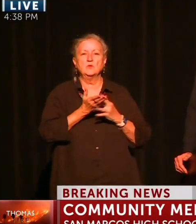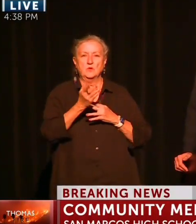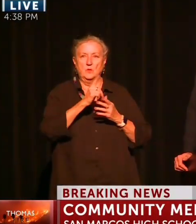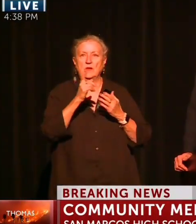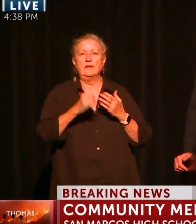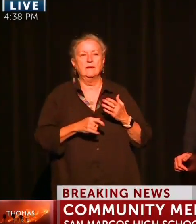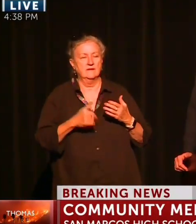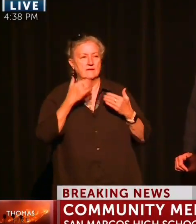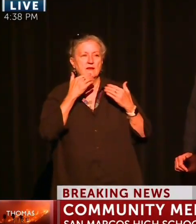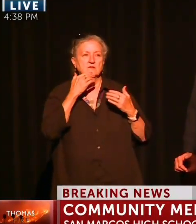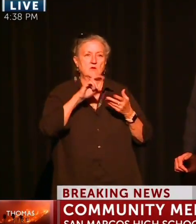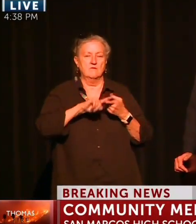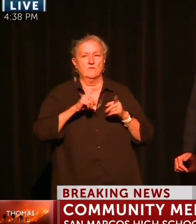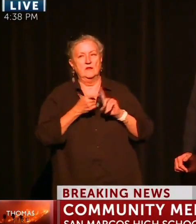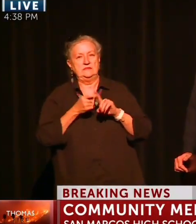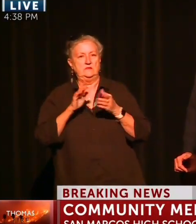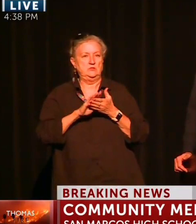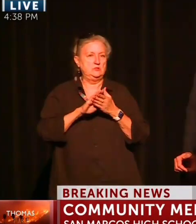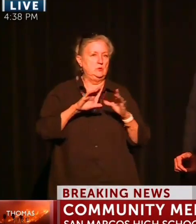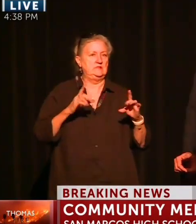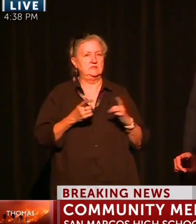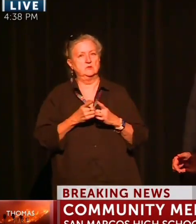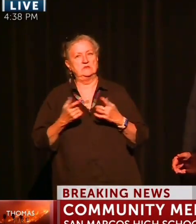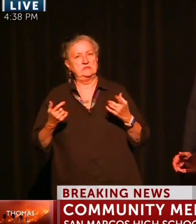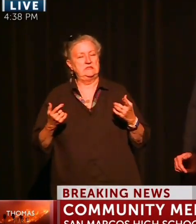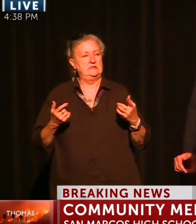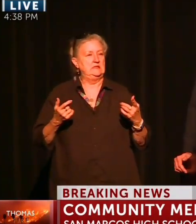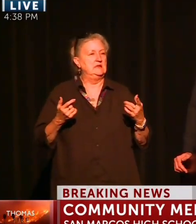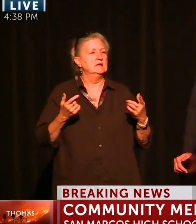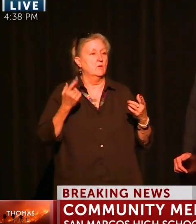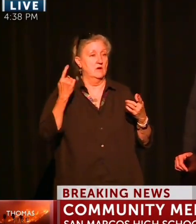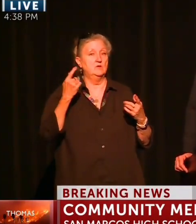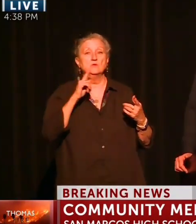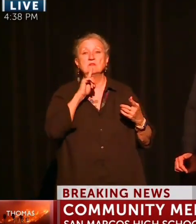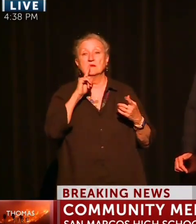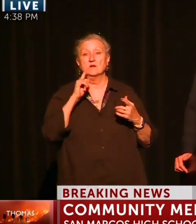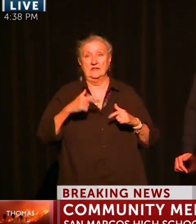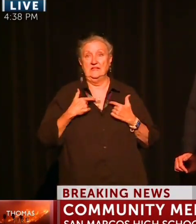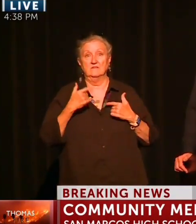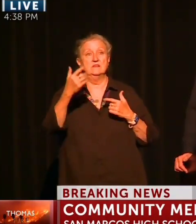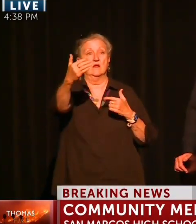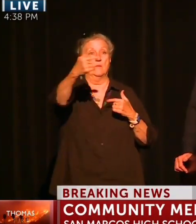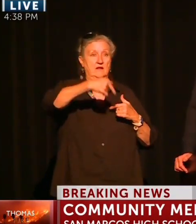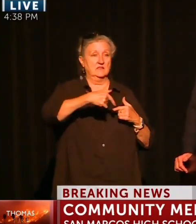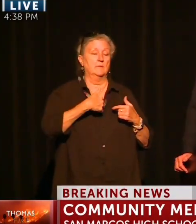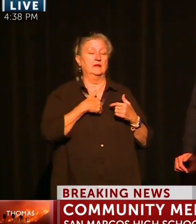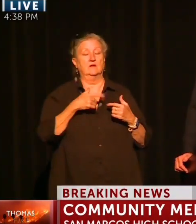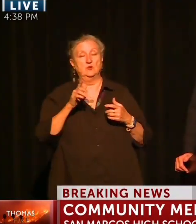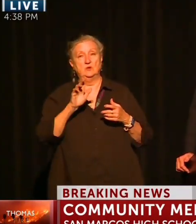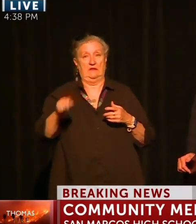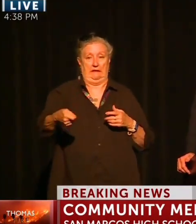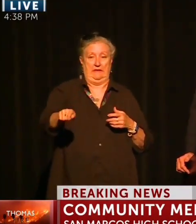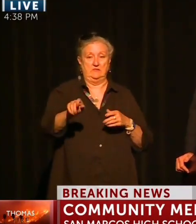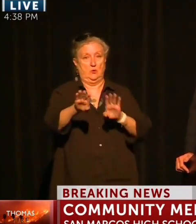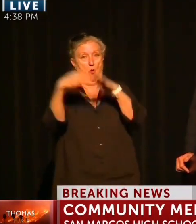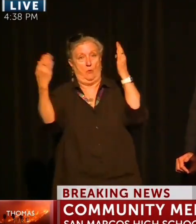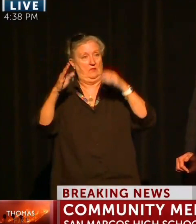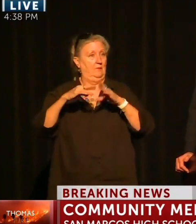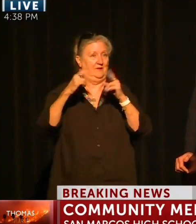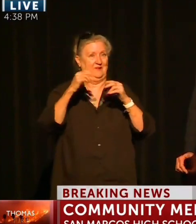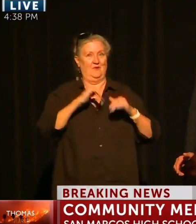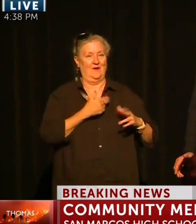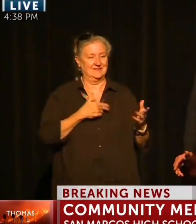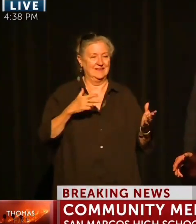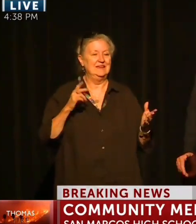thanks to our friends in the school district, one of whom literally lives nearby and is coming down with her keys to unlock the building for us.